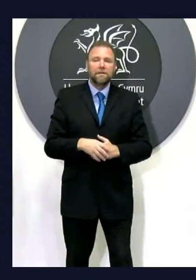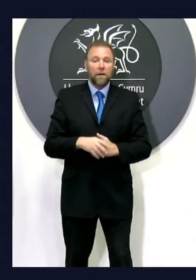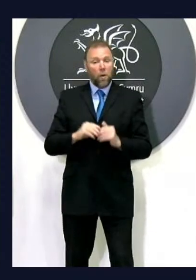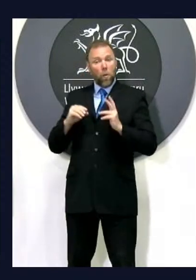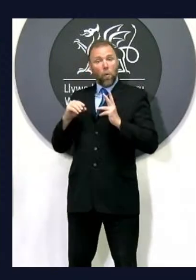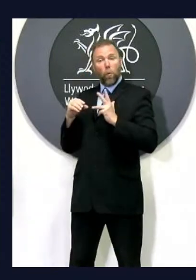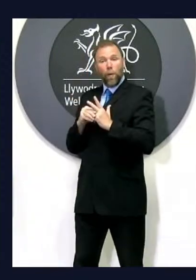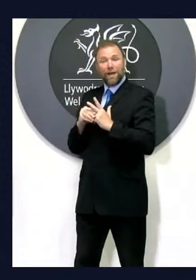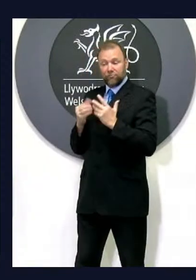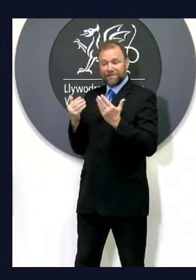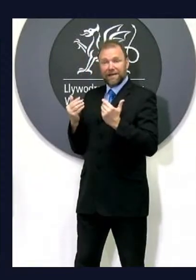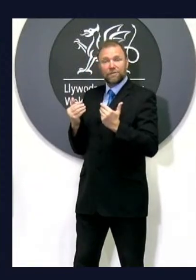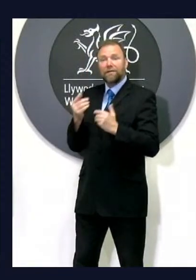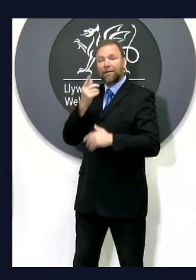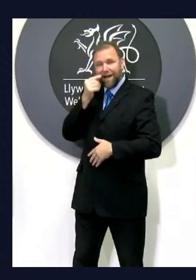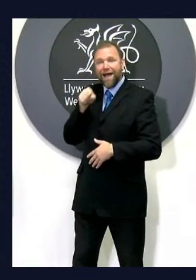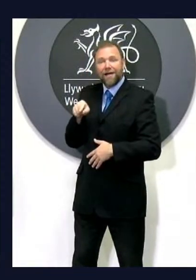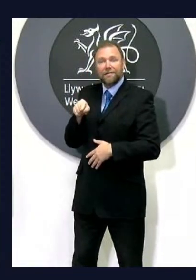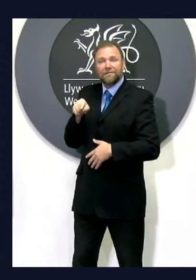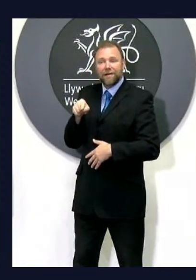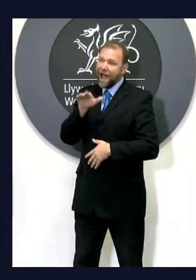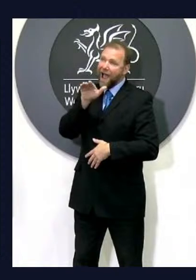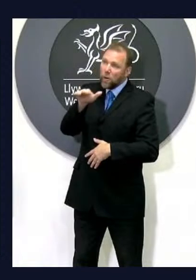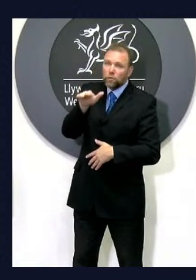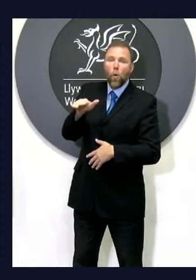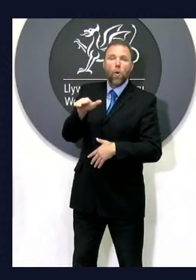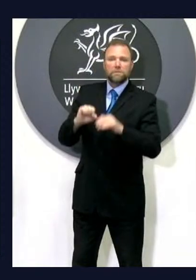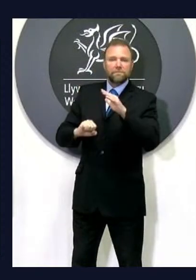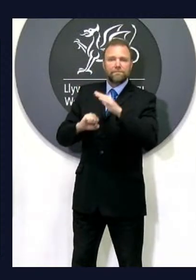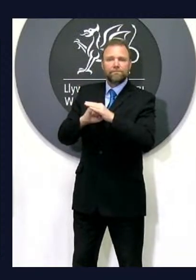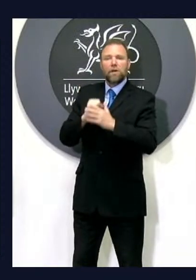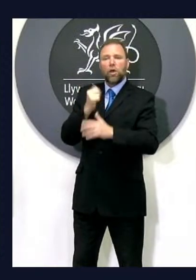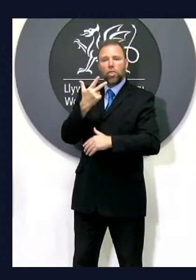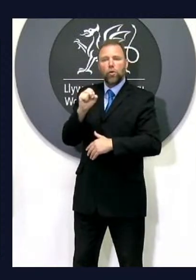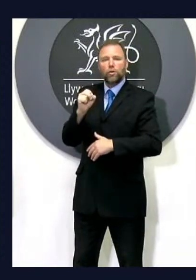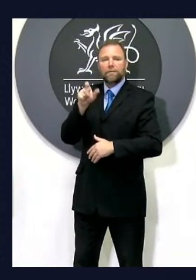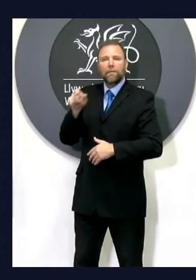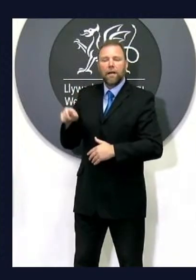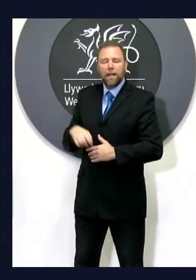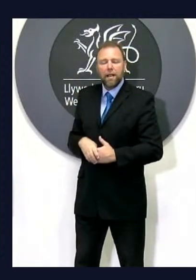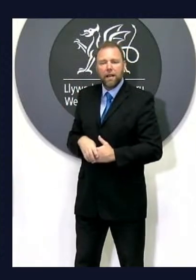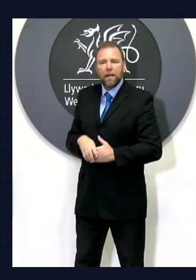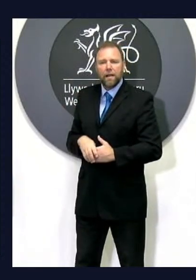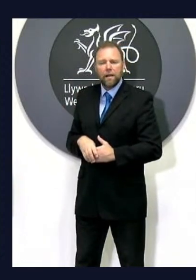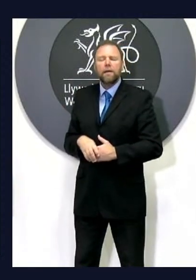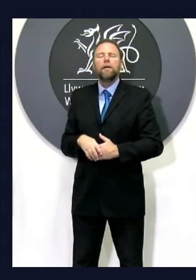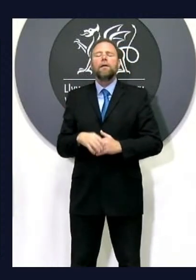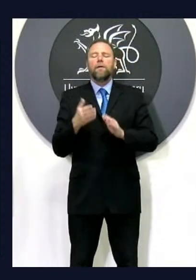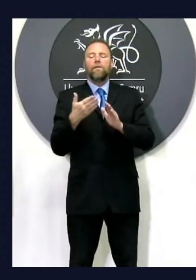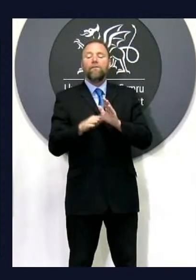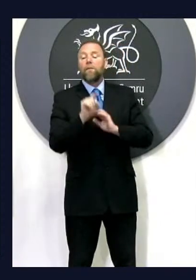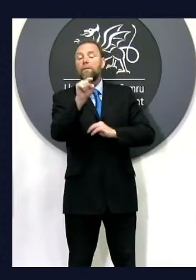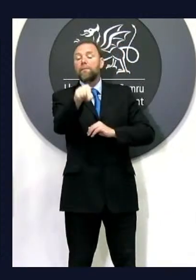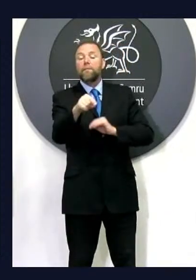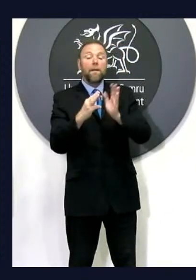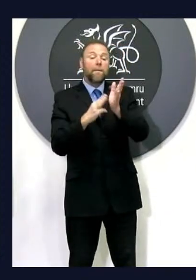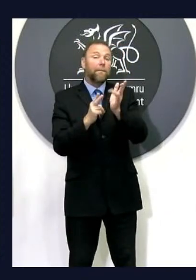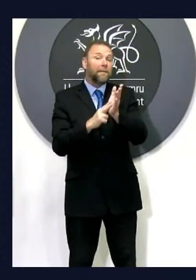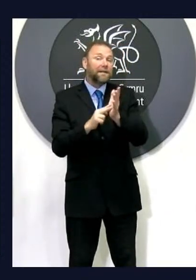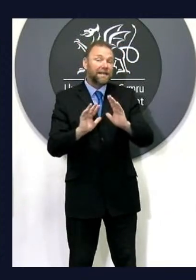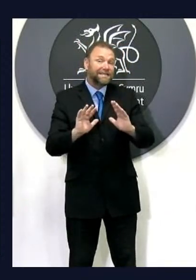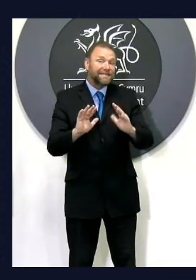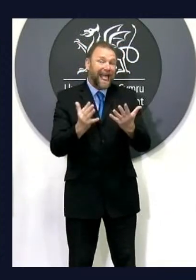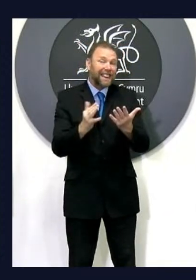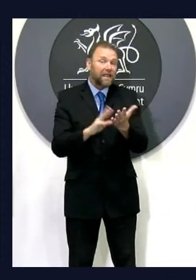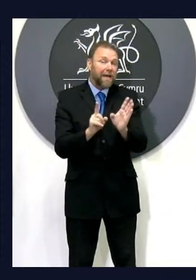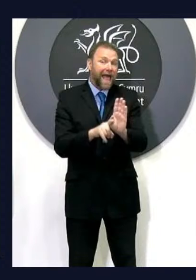receptions will be possible outdoors for up to 30 people. And from Monday, the 10th of May,